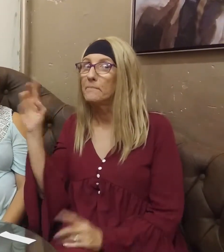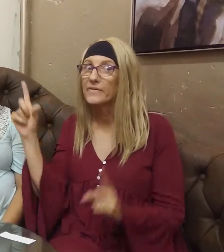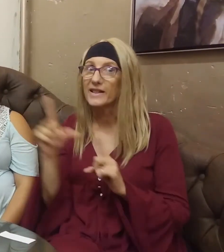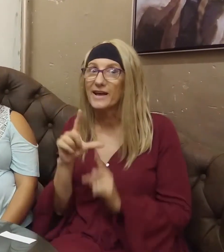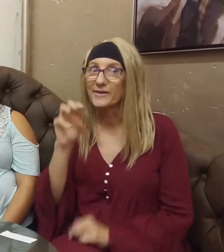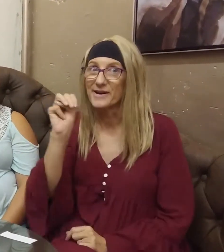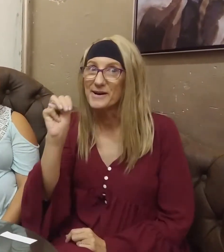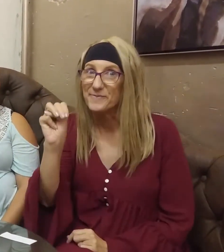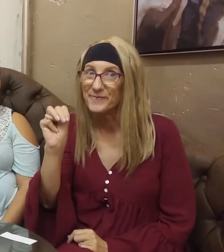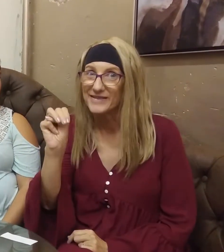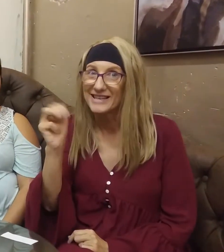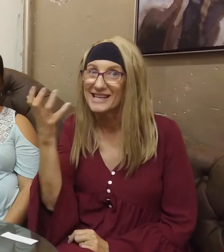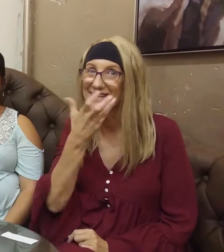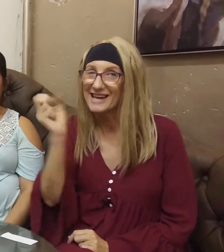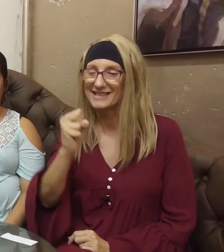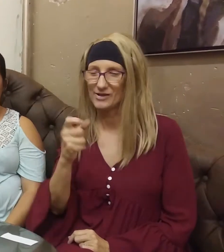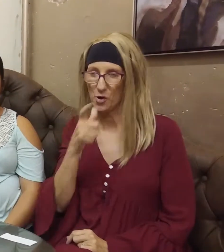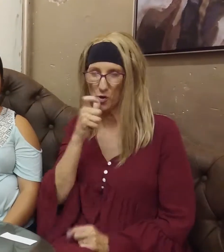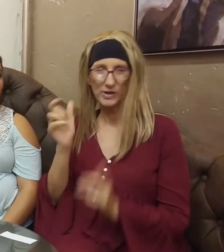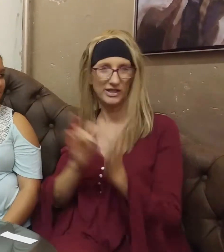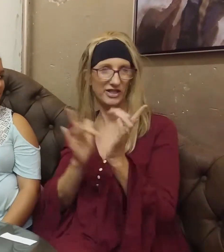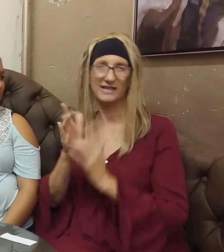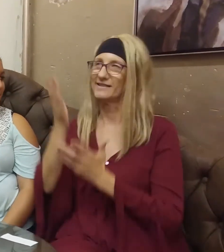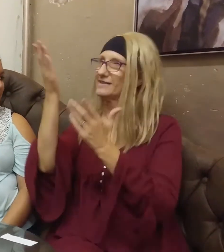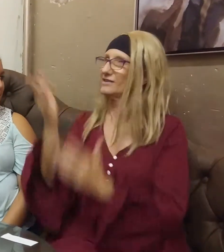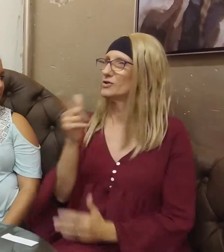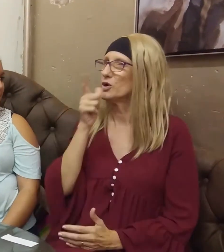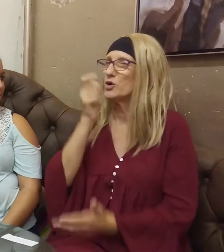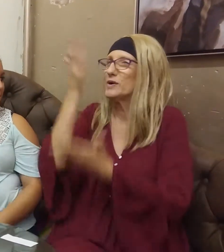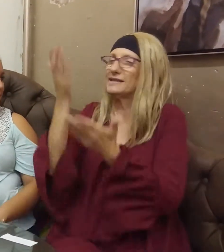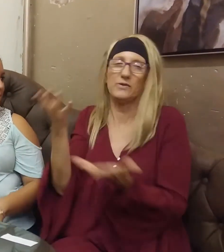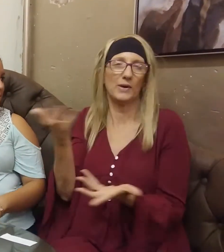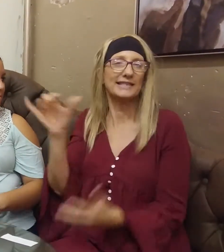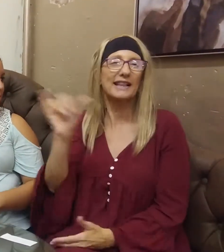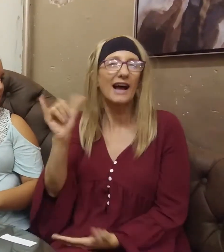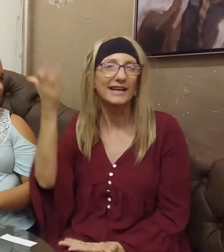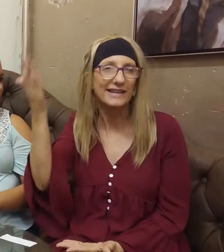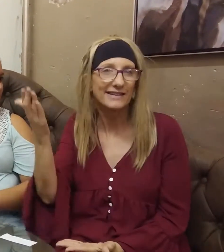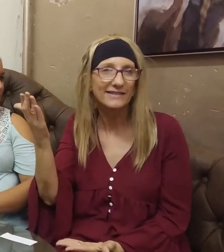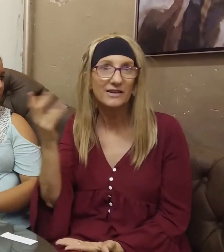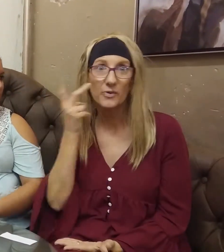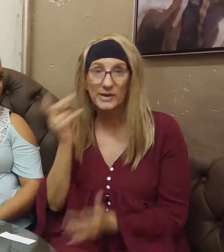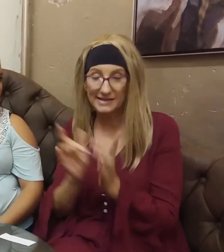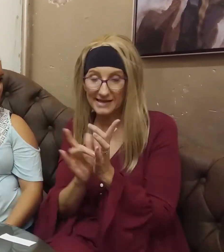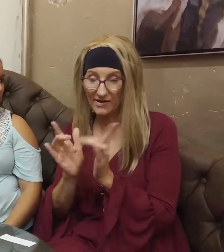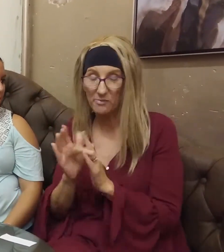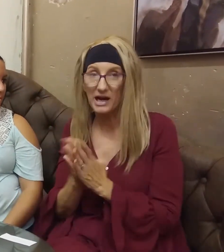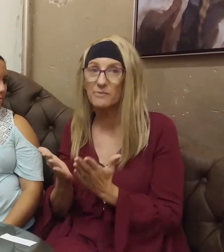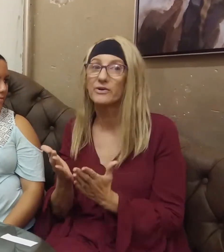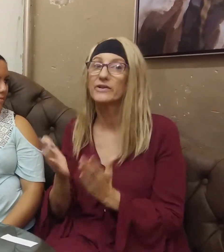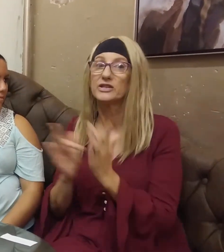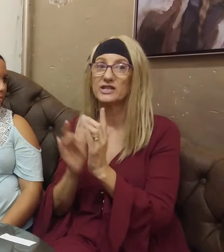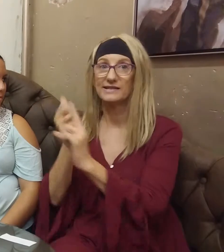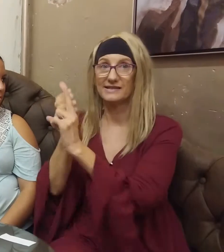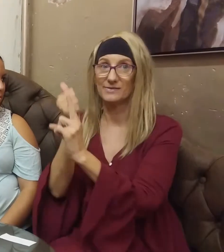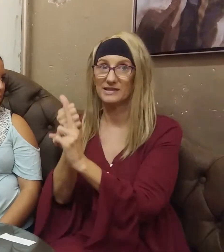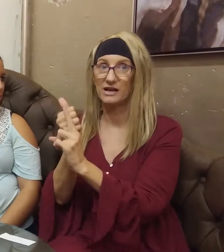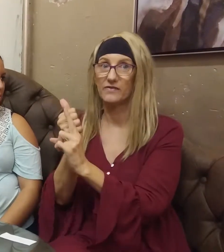The letter M. Yes. Who is Jesus? Who is the light? We see in the Bible that Jesus himself is